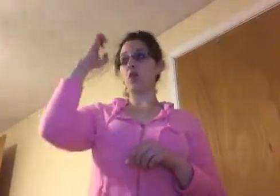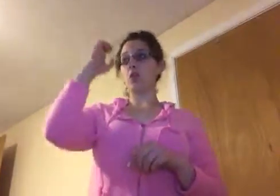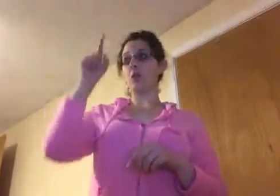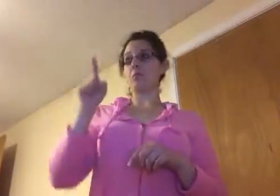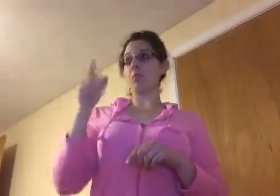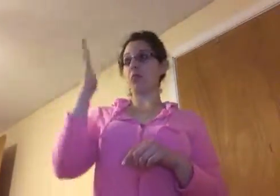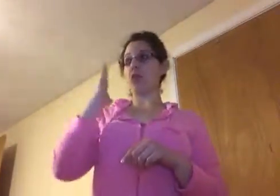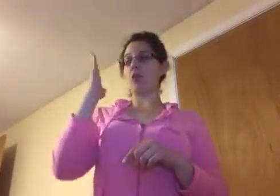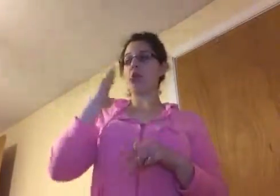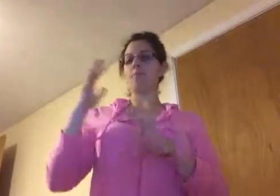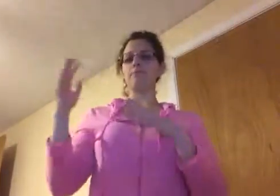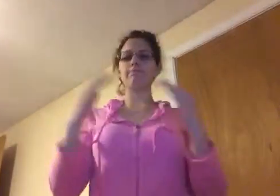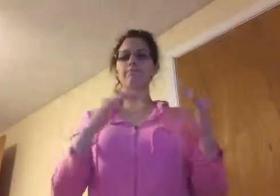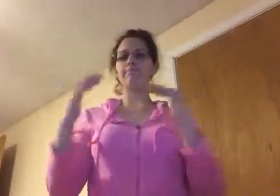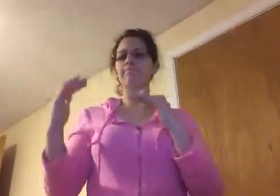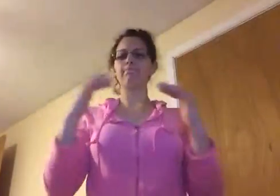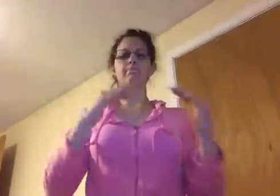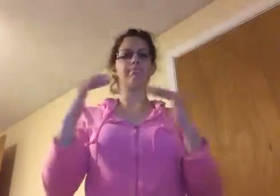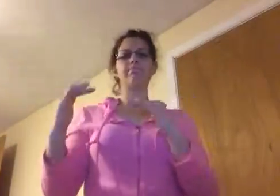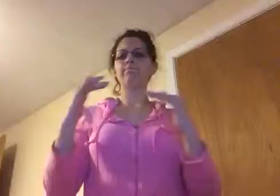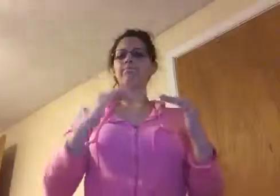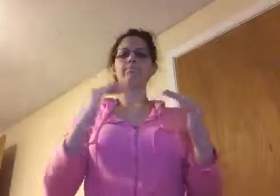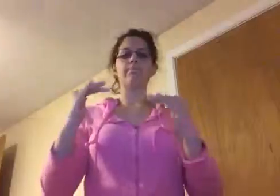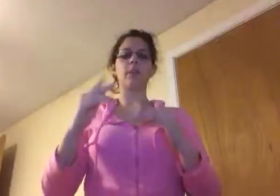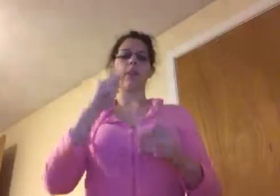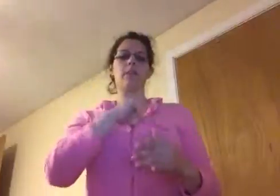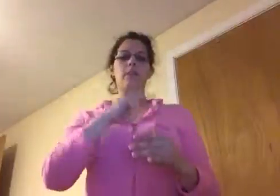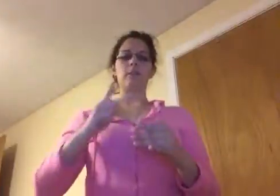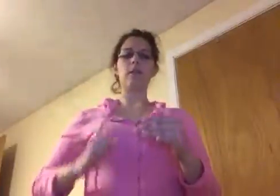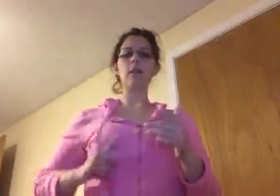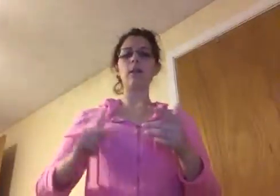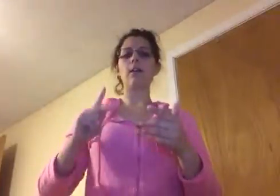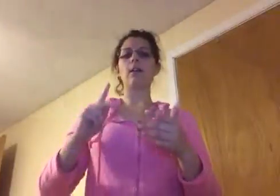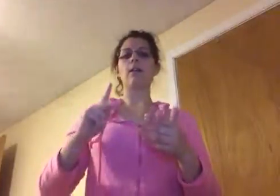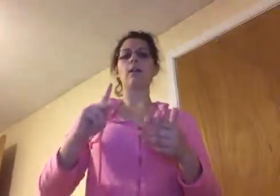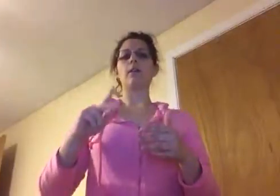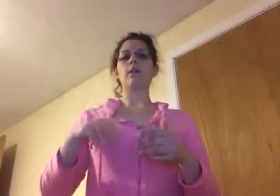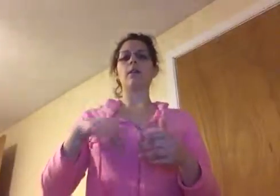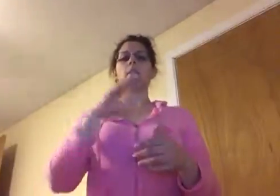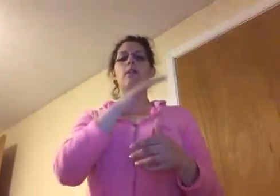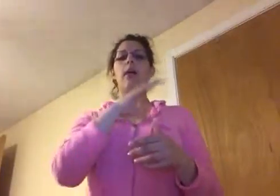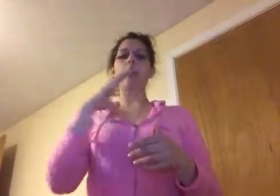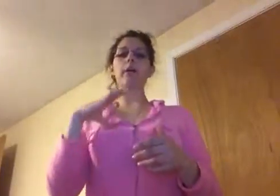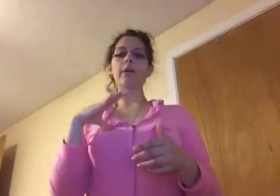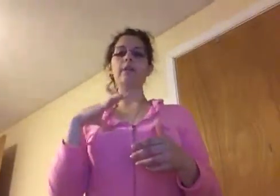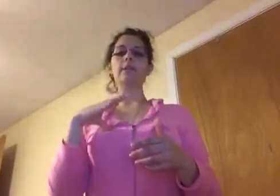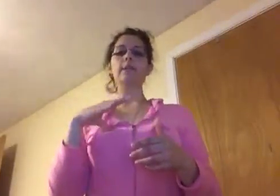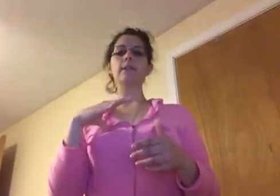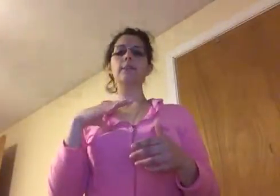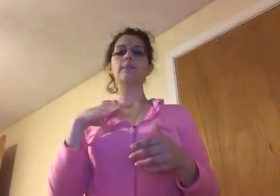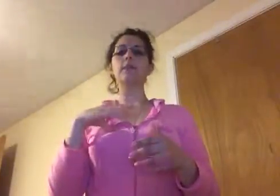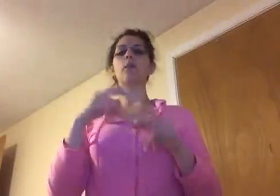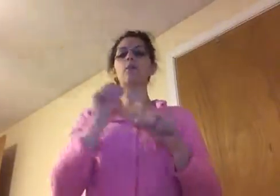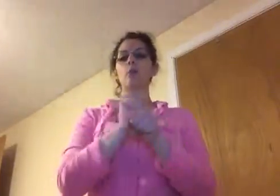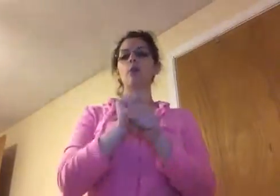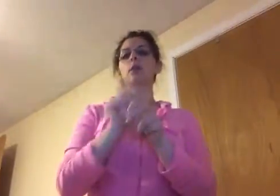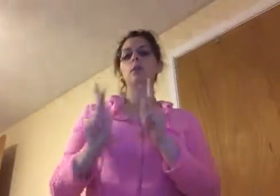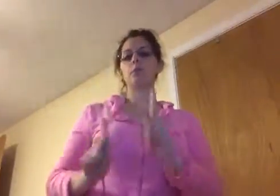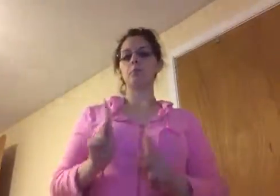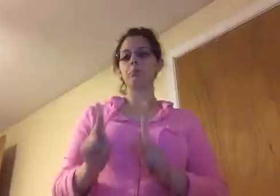constant battles between the king, the king's parliament, which was similar to our Congress, and the commoners. Okay, constant fights.